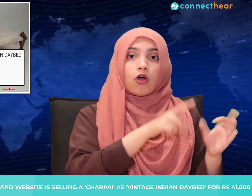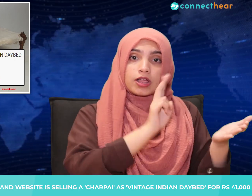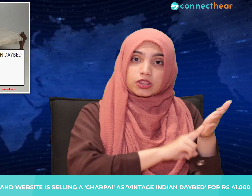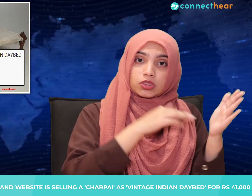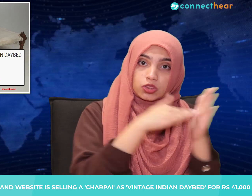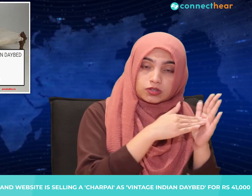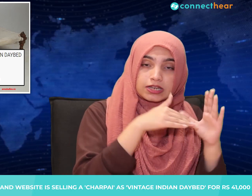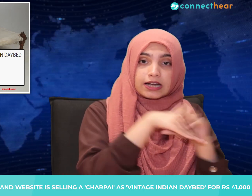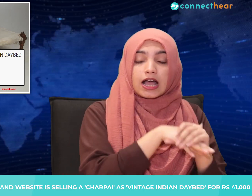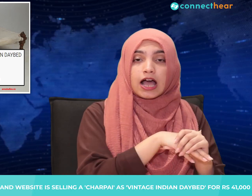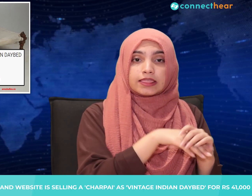Nicobar.